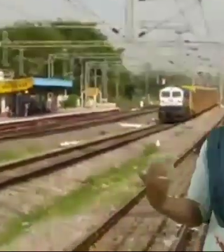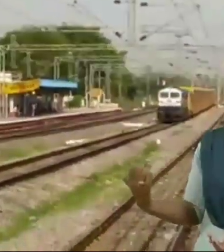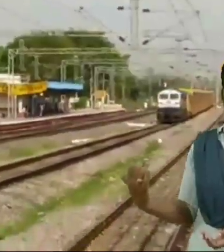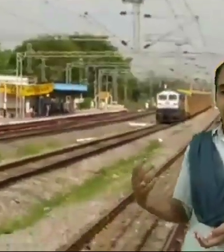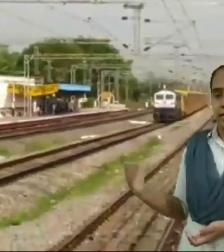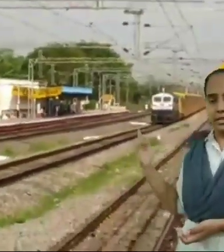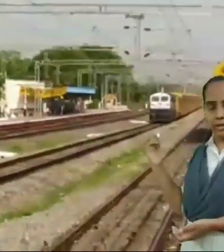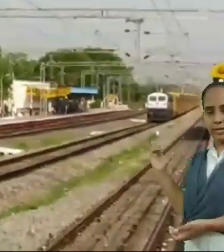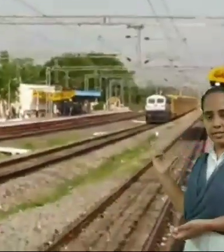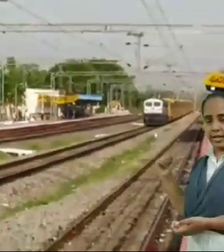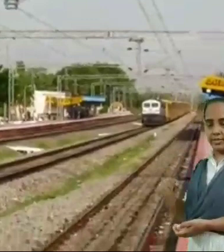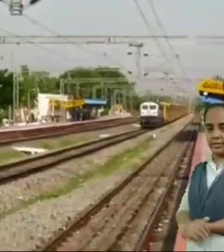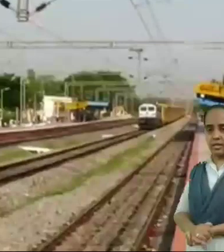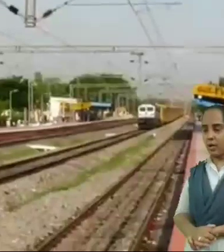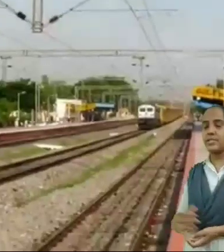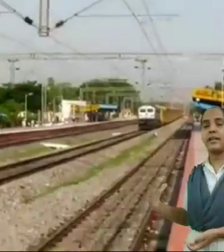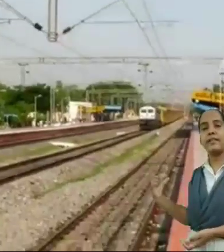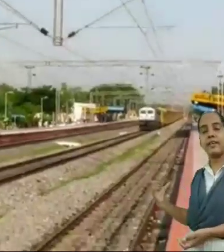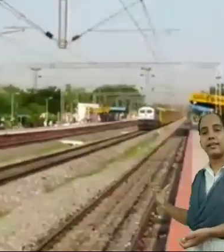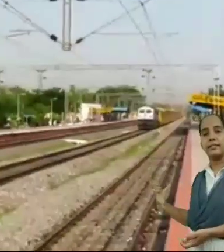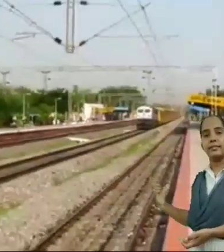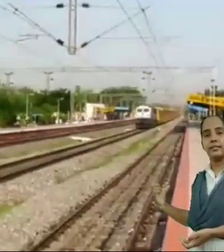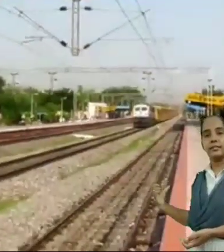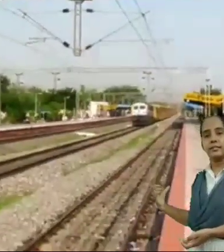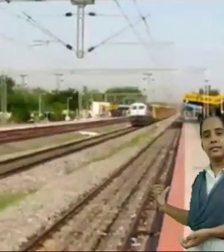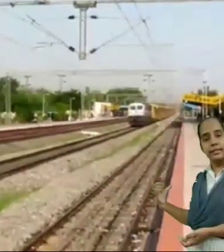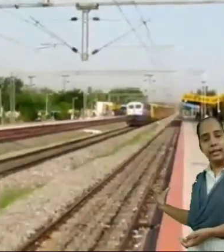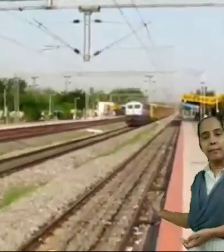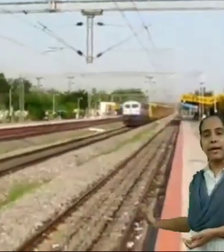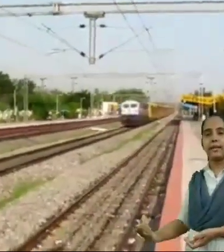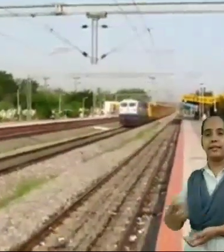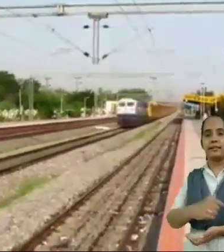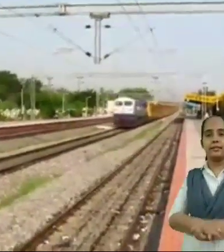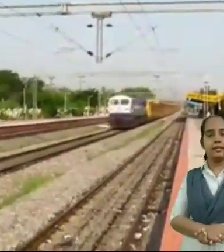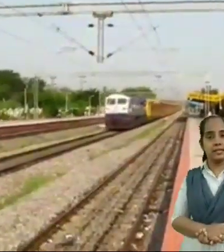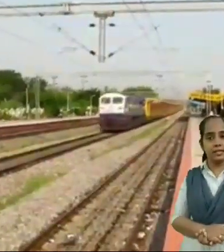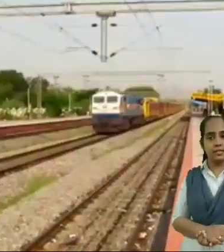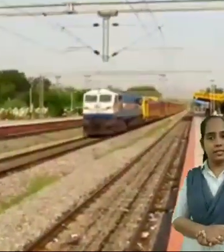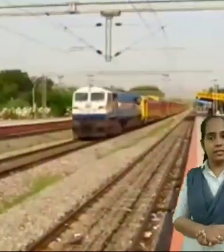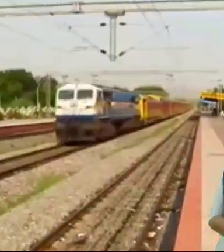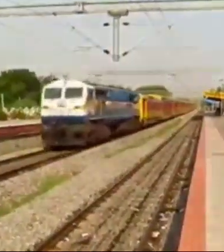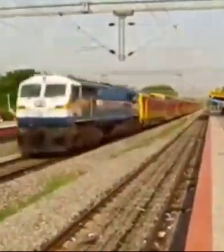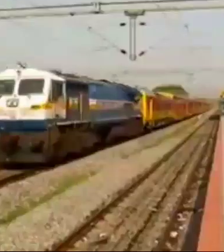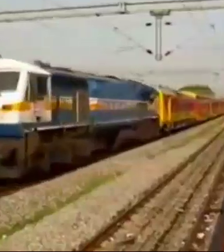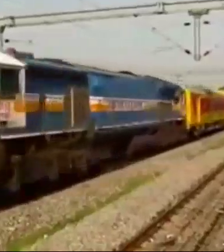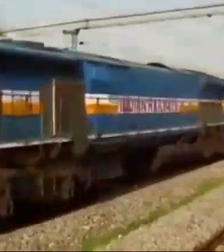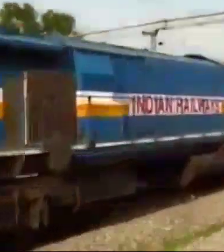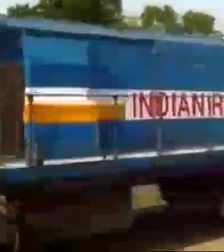Now you can see the railway track. How is the railway track? They are parallel, isn't it? They are